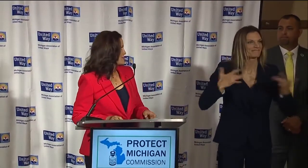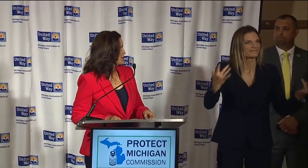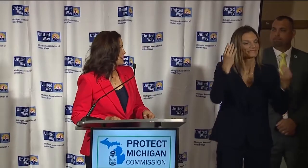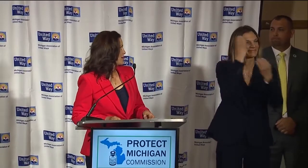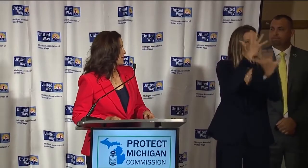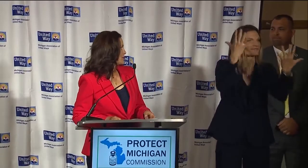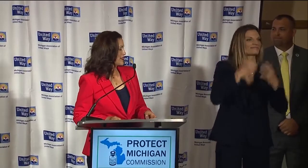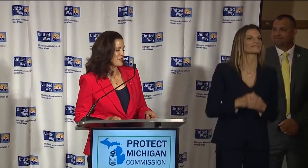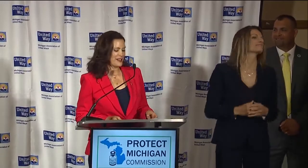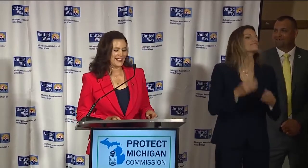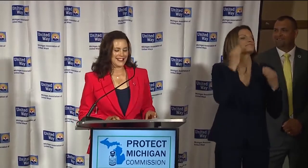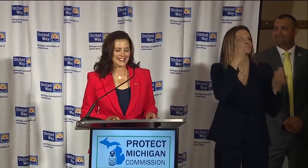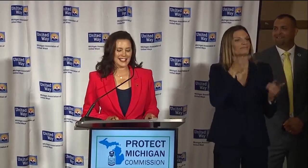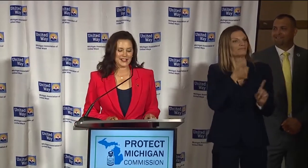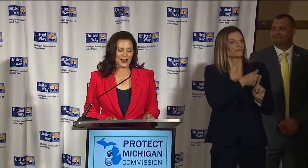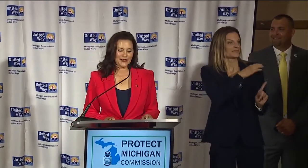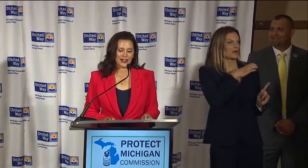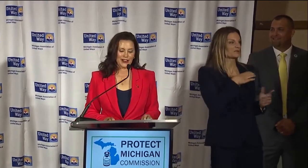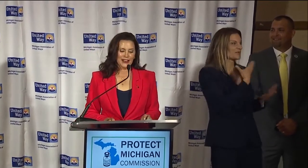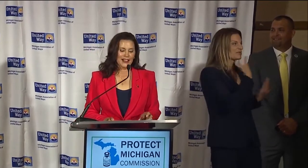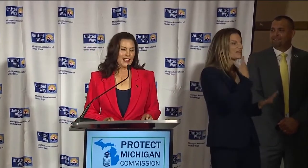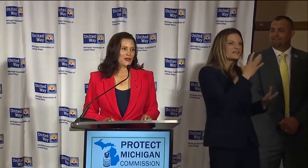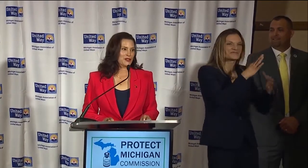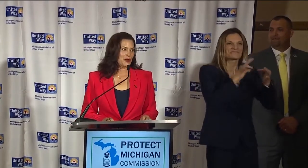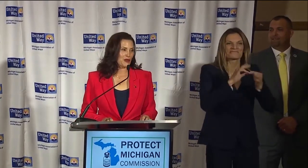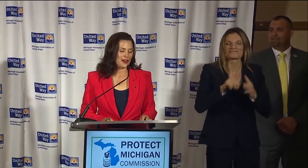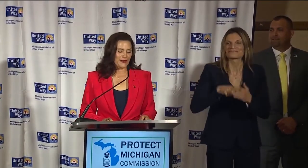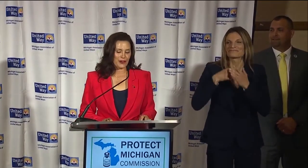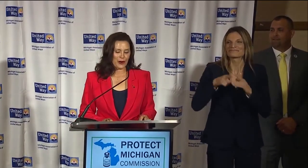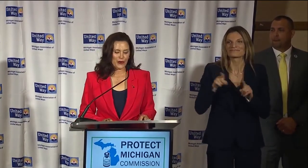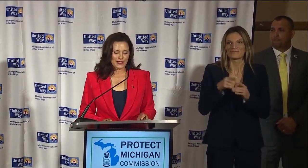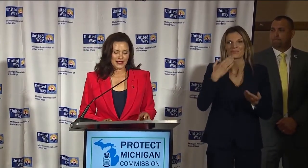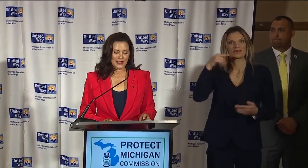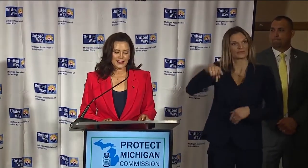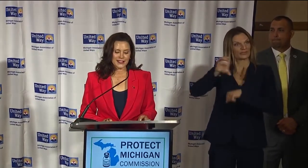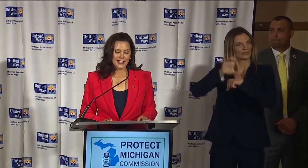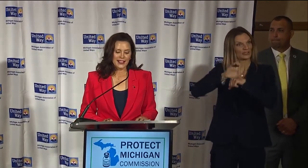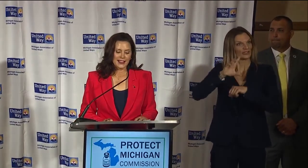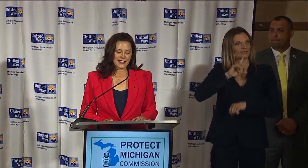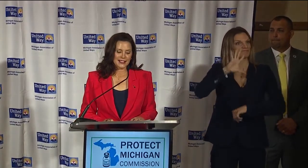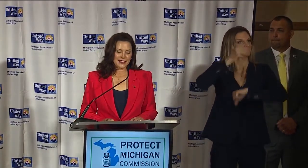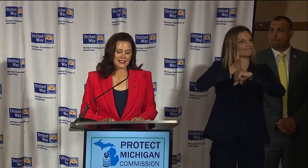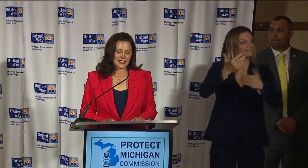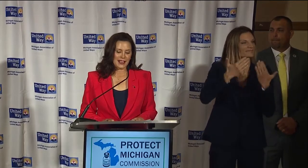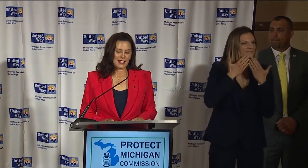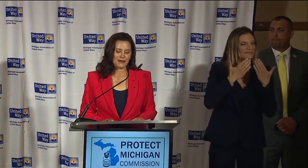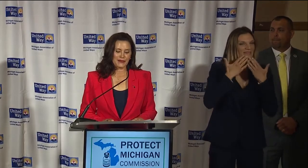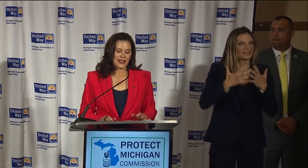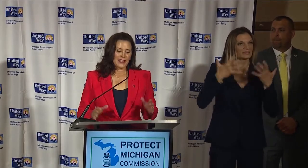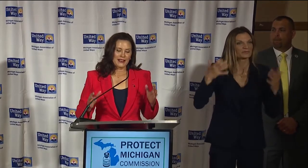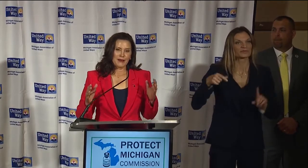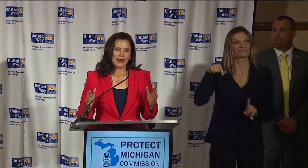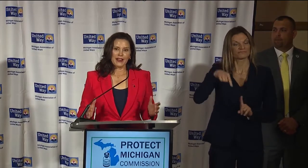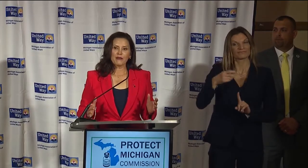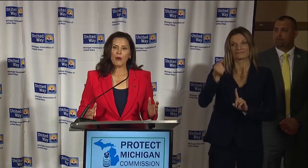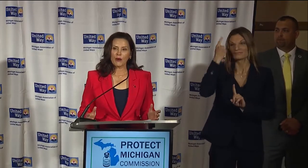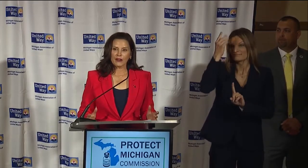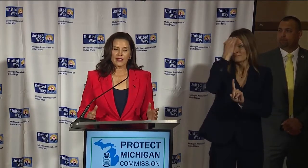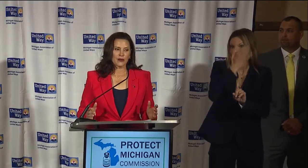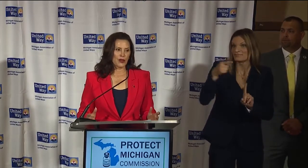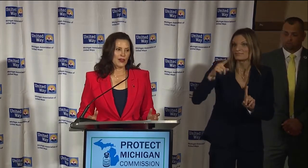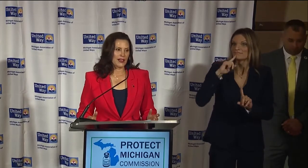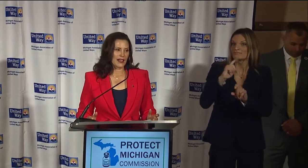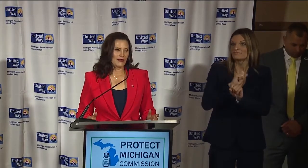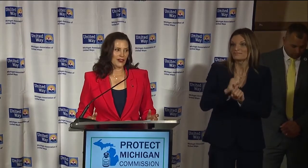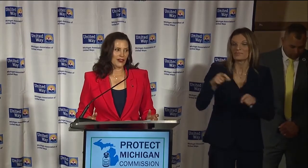and Councilman, I appreciate you getting us kicked off here, and Cristo Rey for hosting us. This has been an